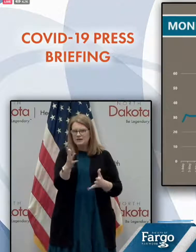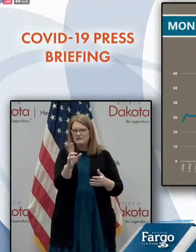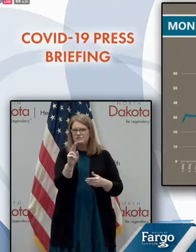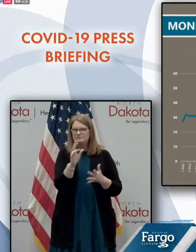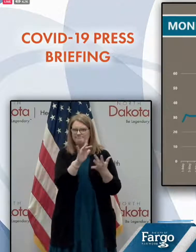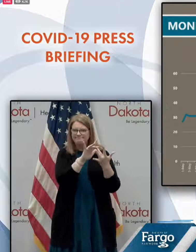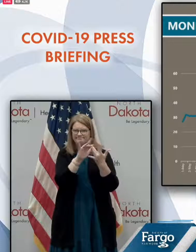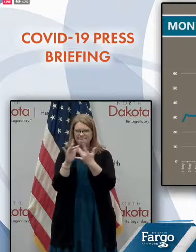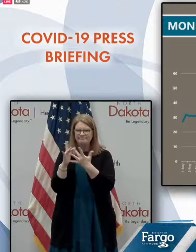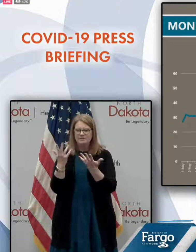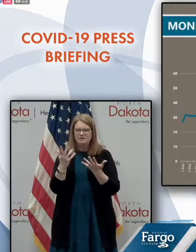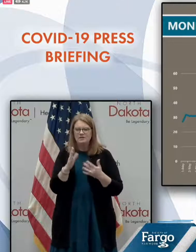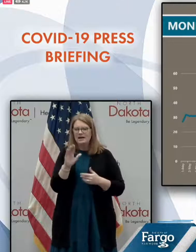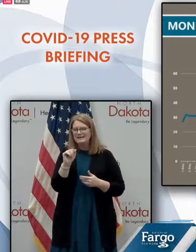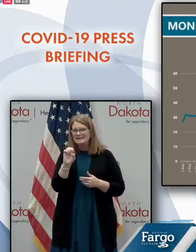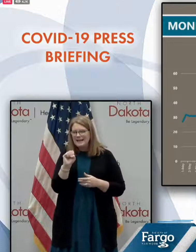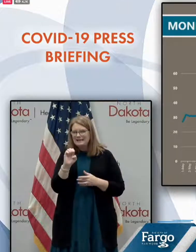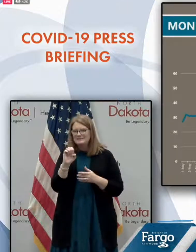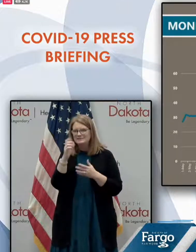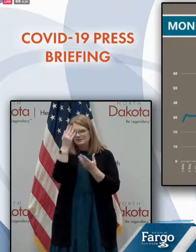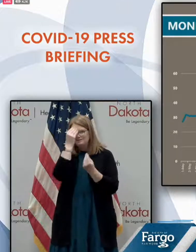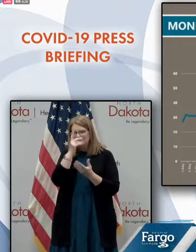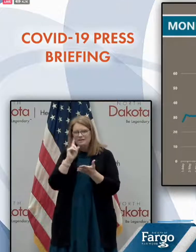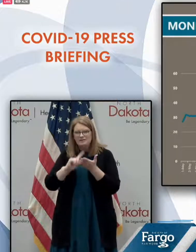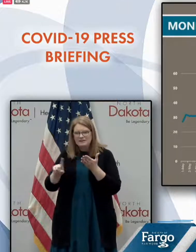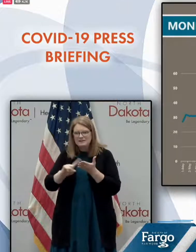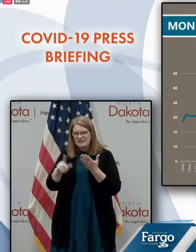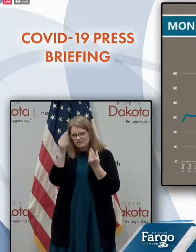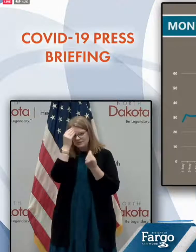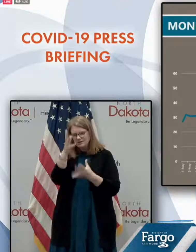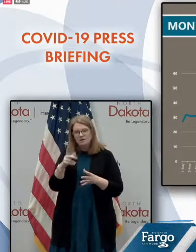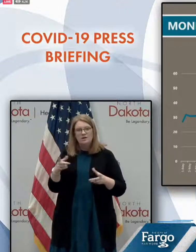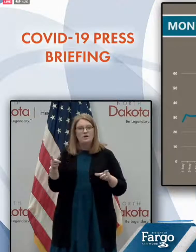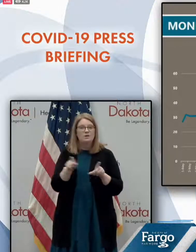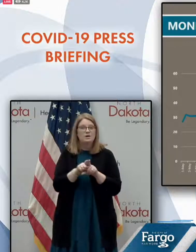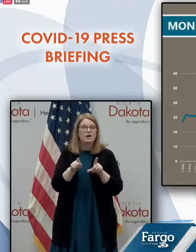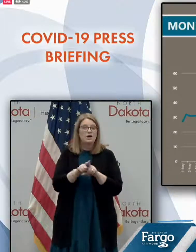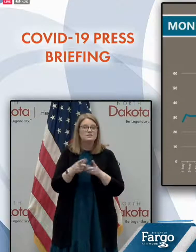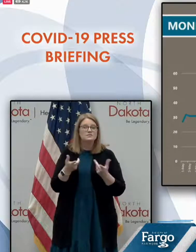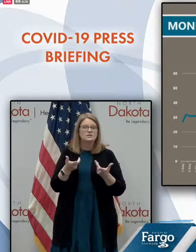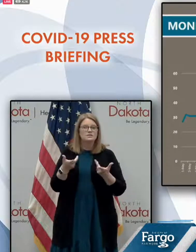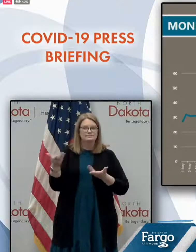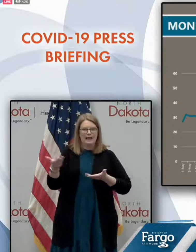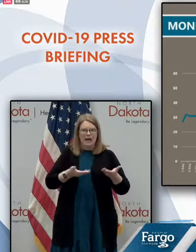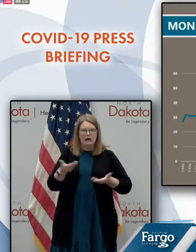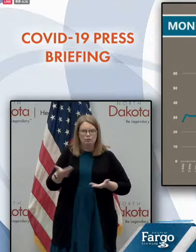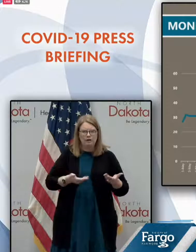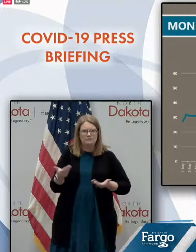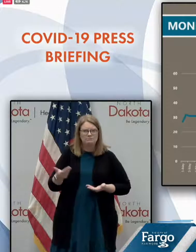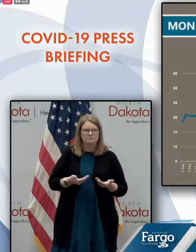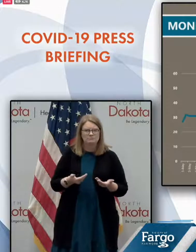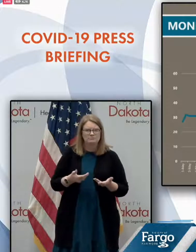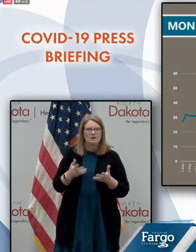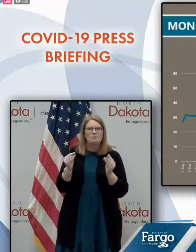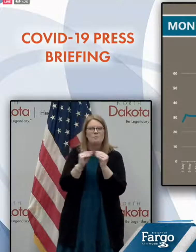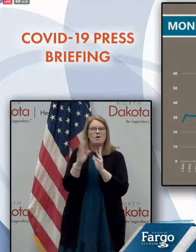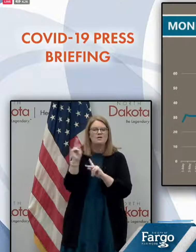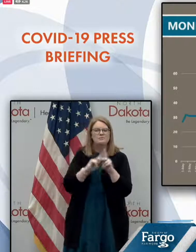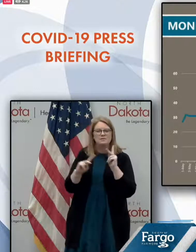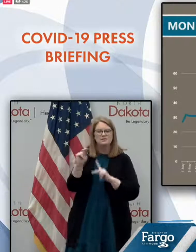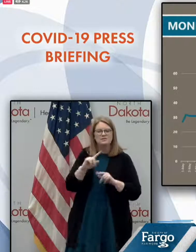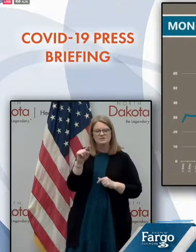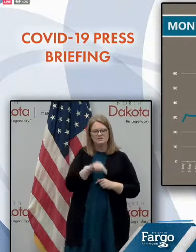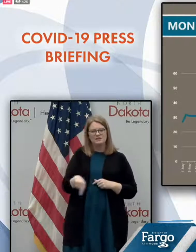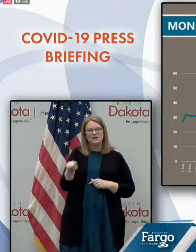to ongoing case investigations, and we're in the process of hiring additional data quality staff who will be trained on these information resources. Our team is